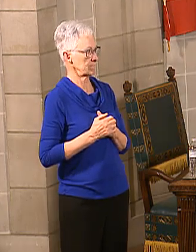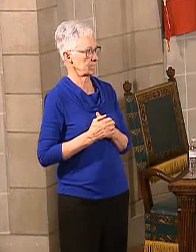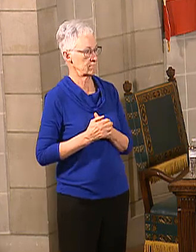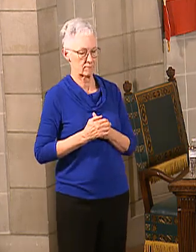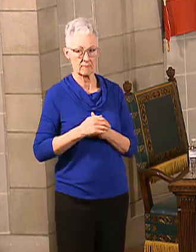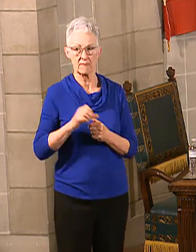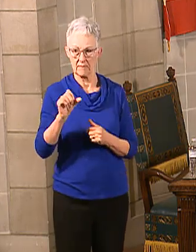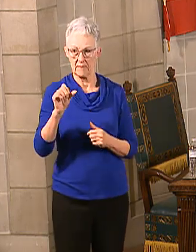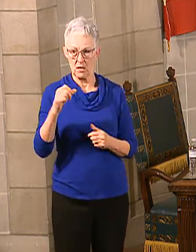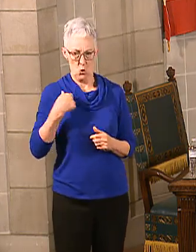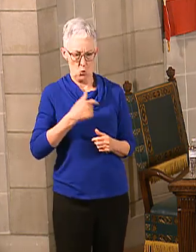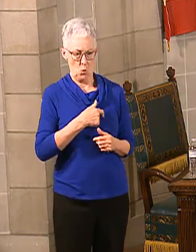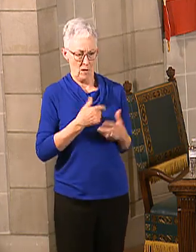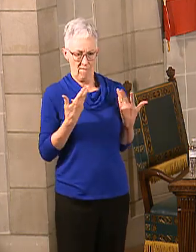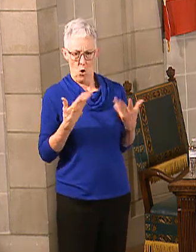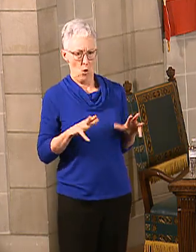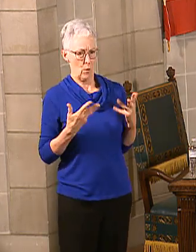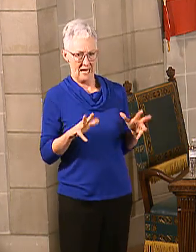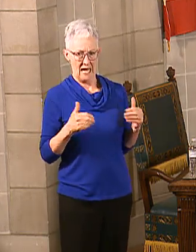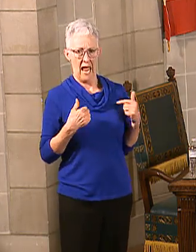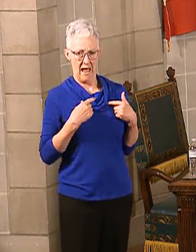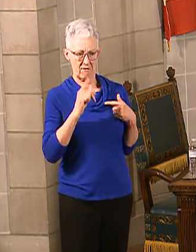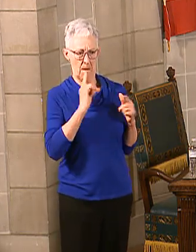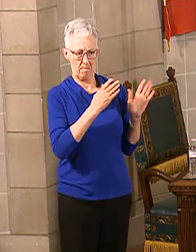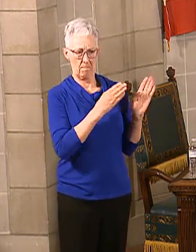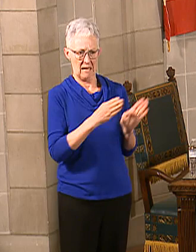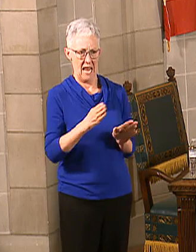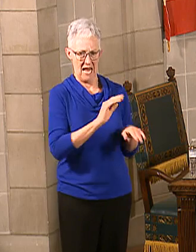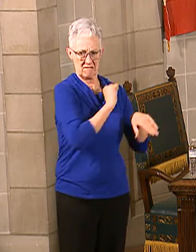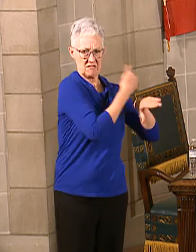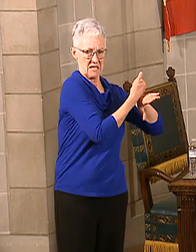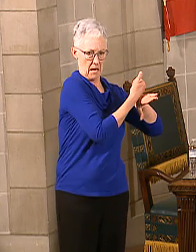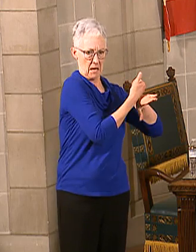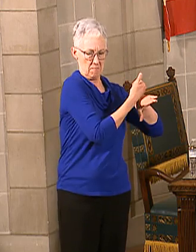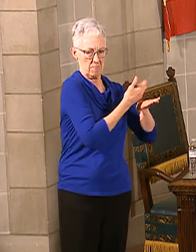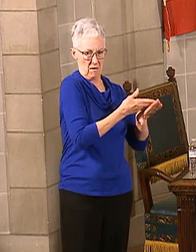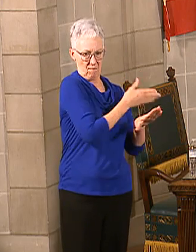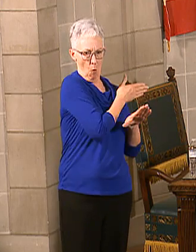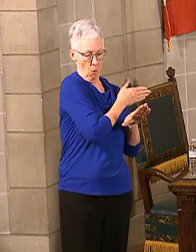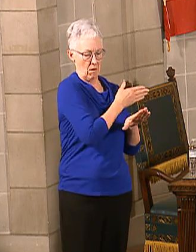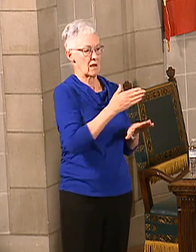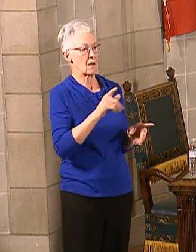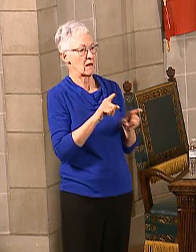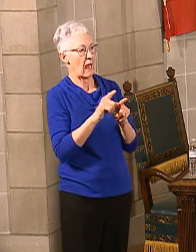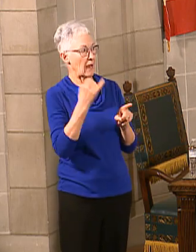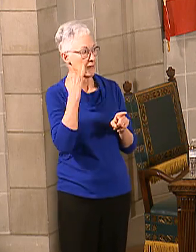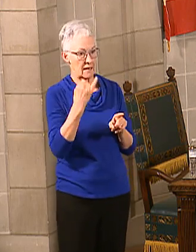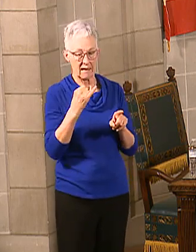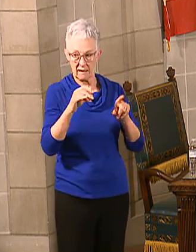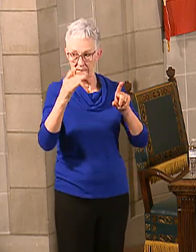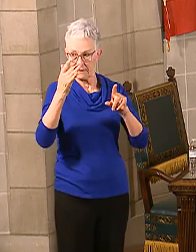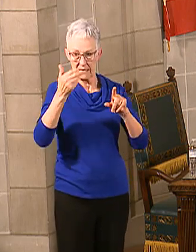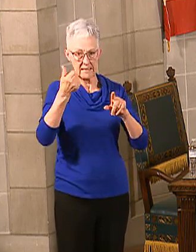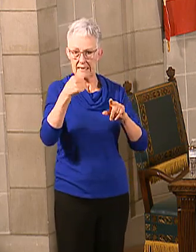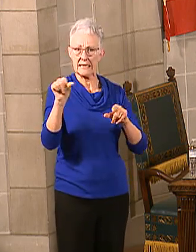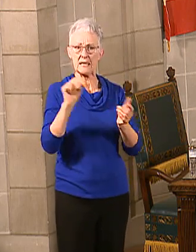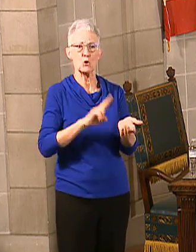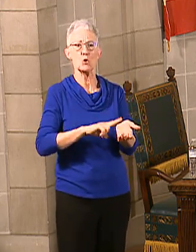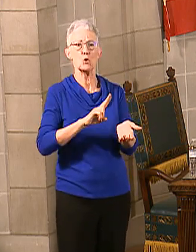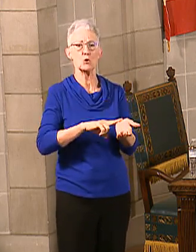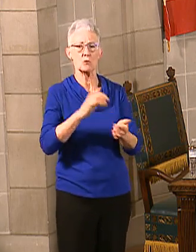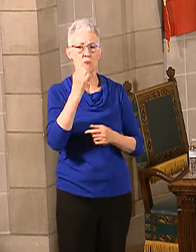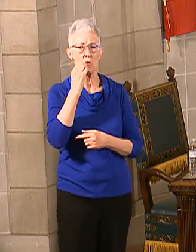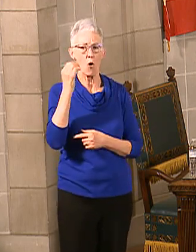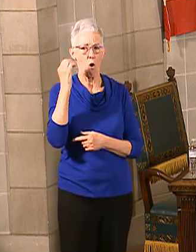We've had some plans in place as far as what to do in situations like when there's an outbreak at like a